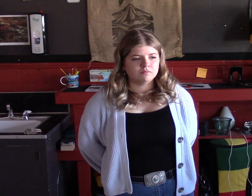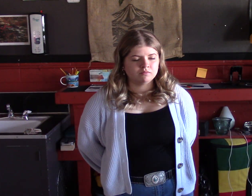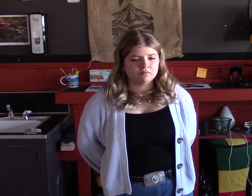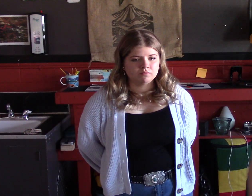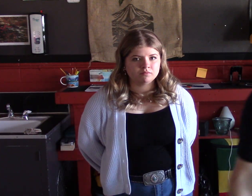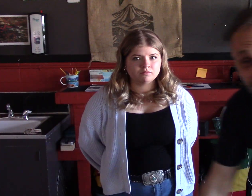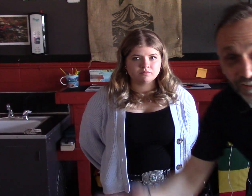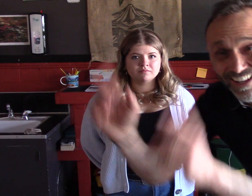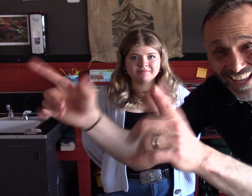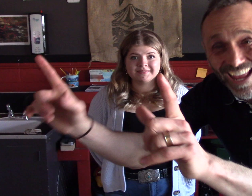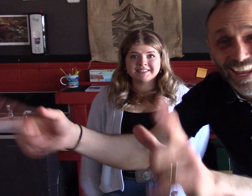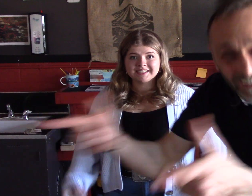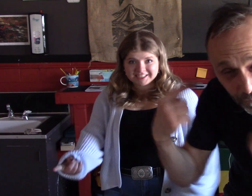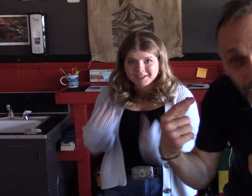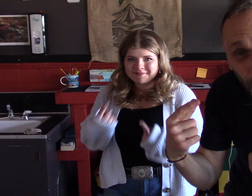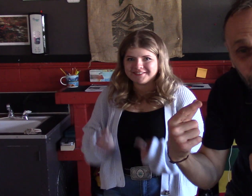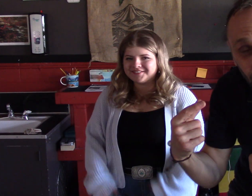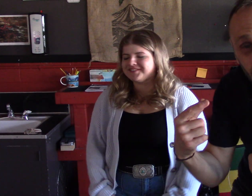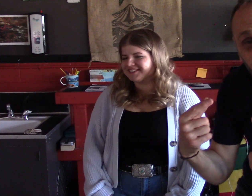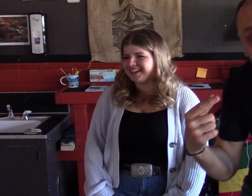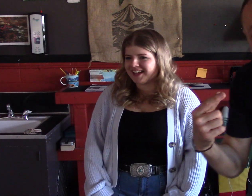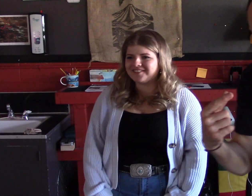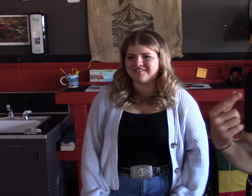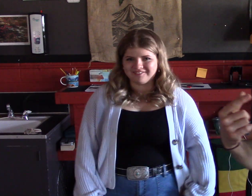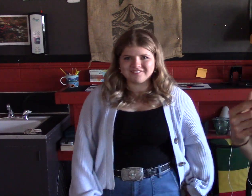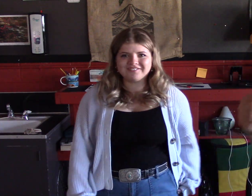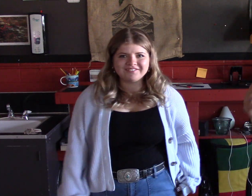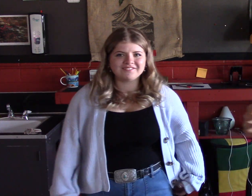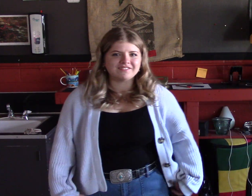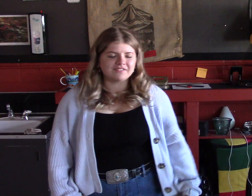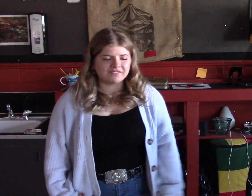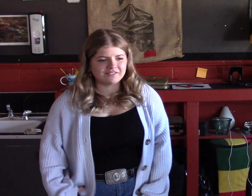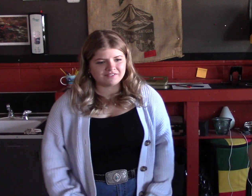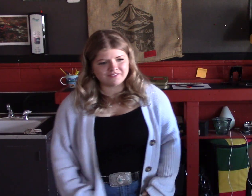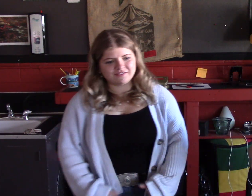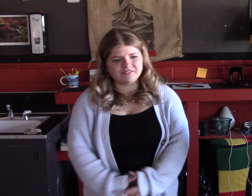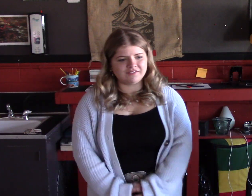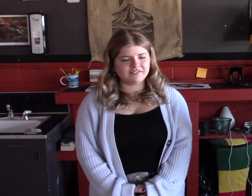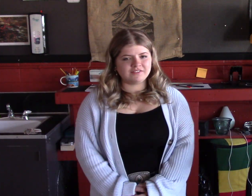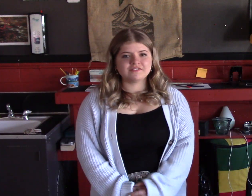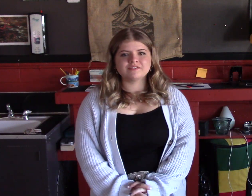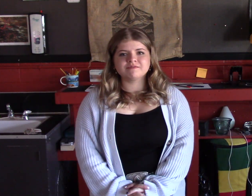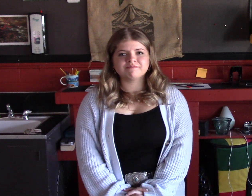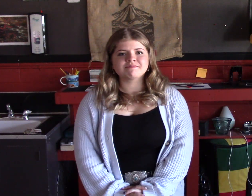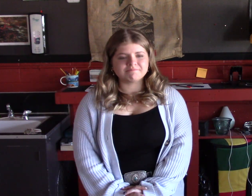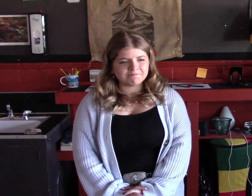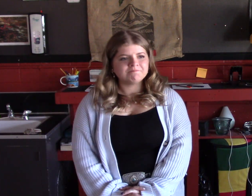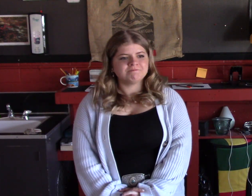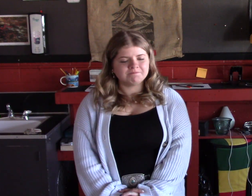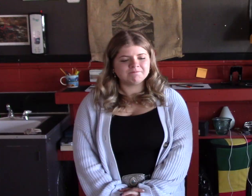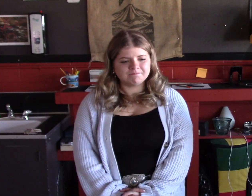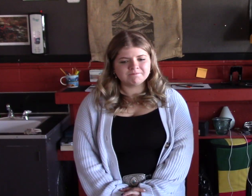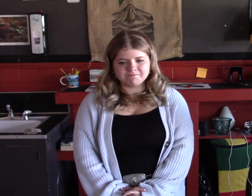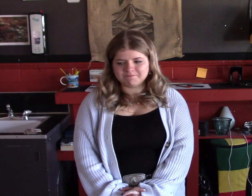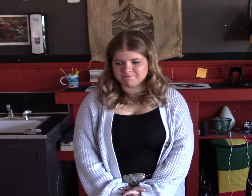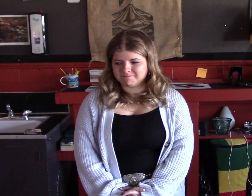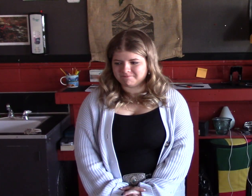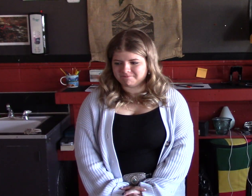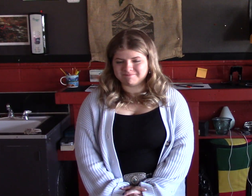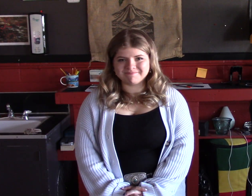use your face. You're like, hey, come on over, right? You don't actually have to use that verbal side. So I hope that's a good little